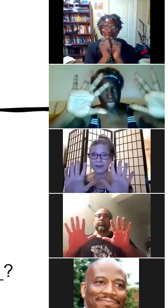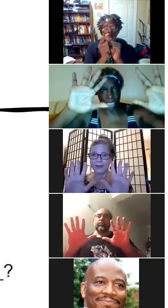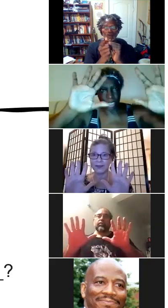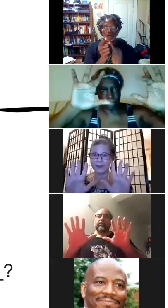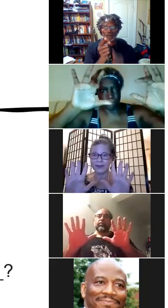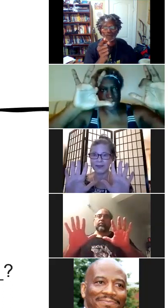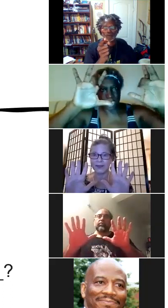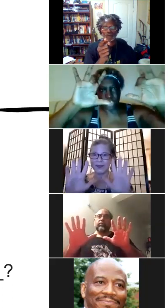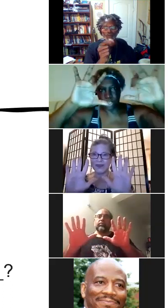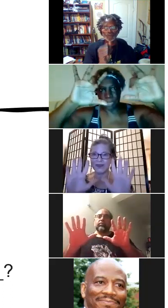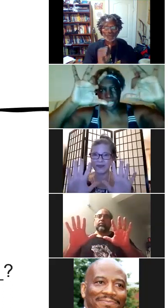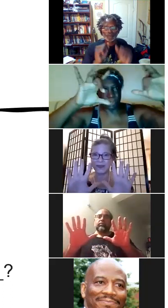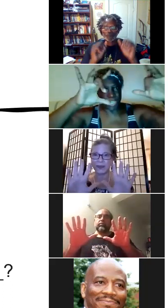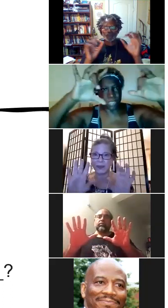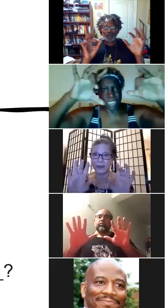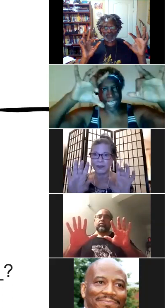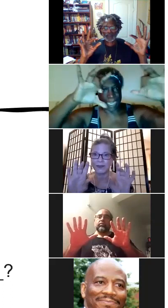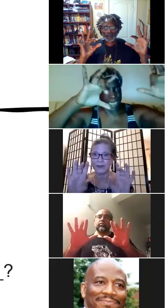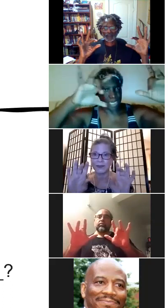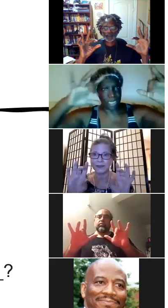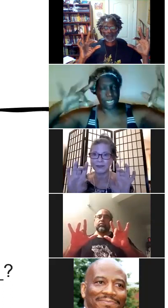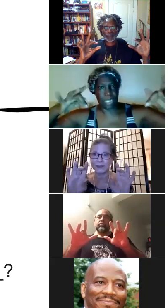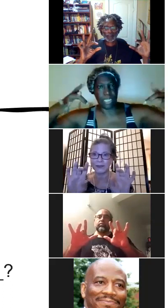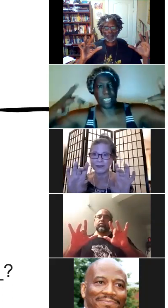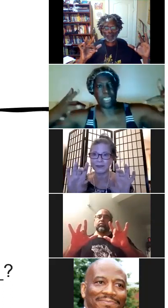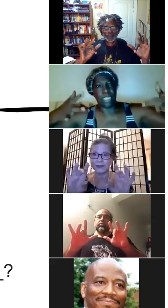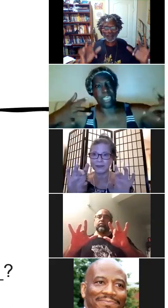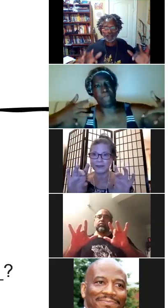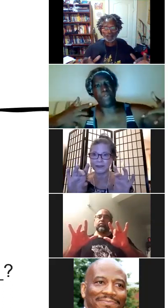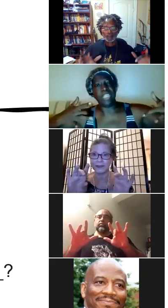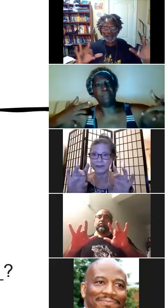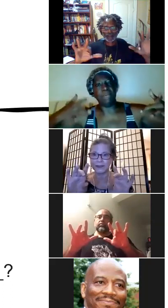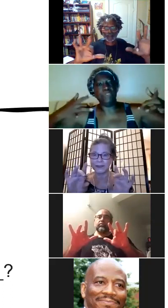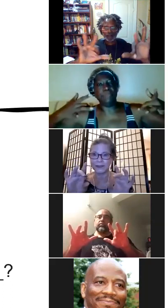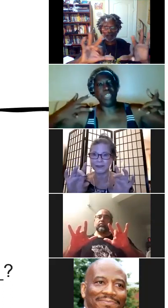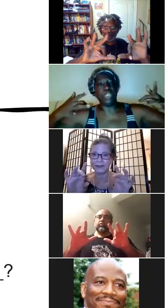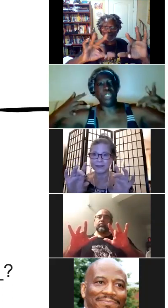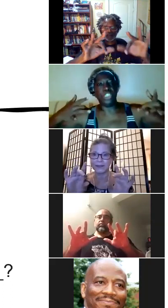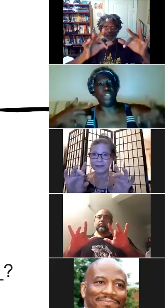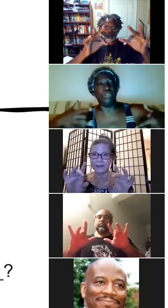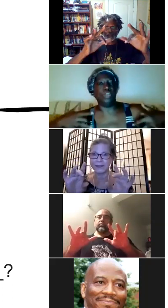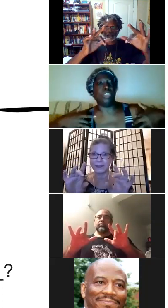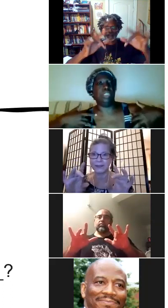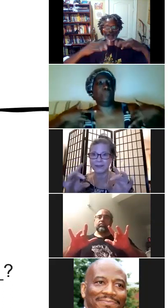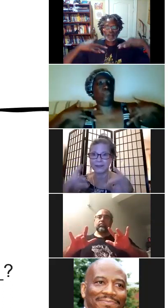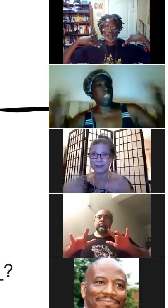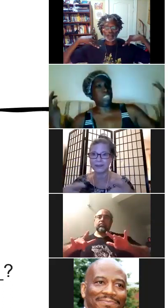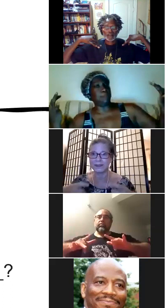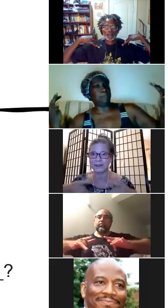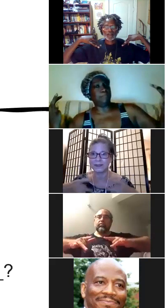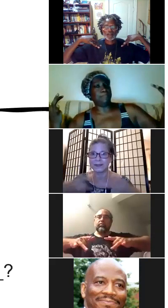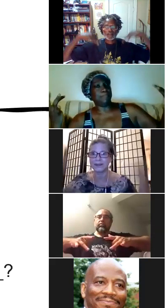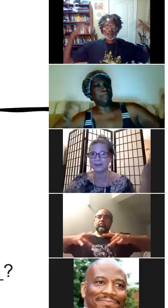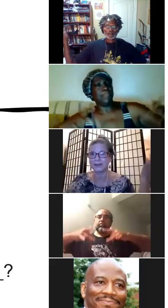hands, bend your middle fingers in and bring them up from your shoulders. What's